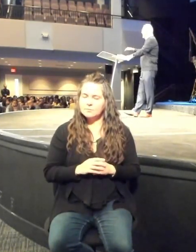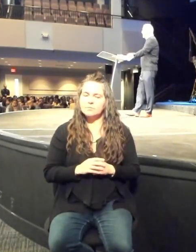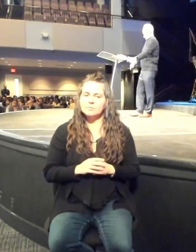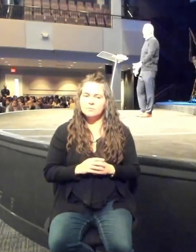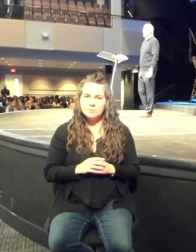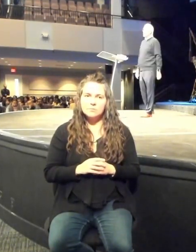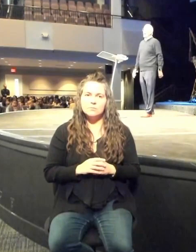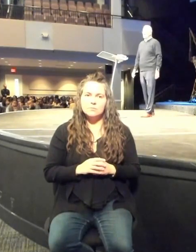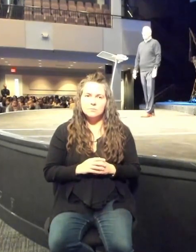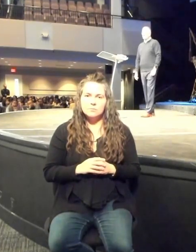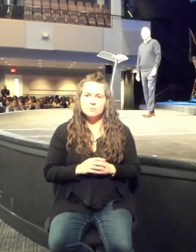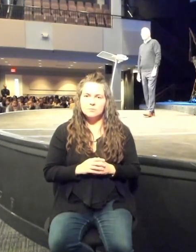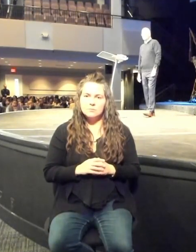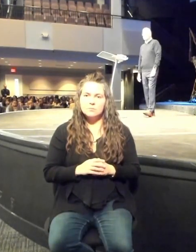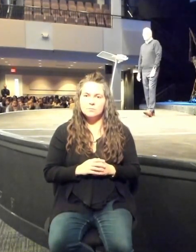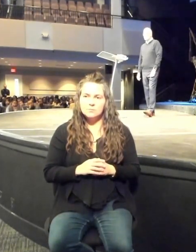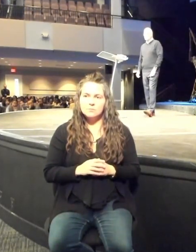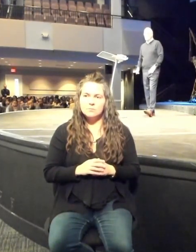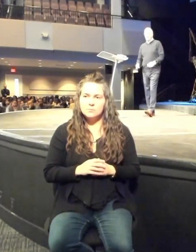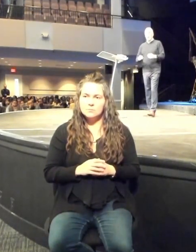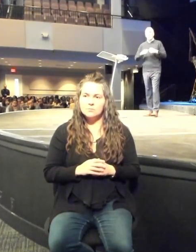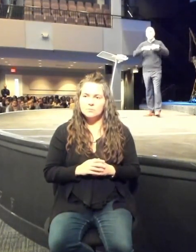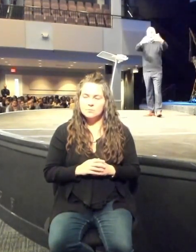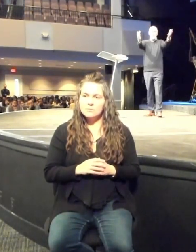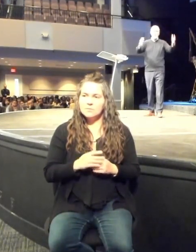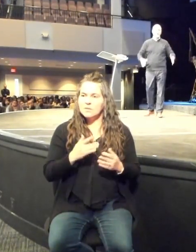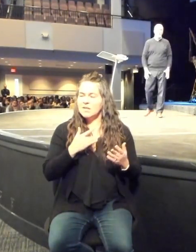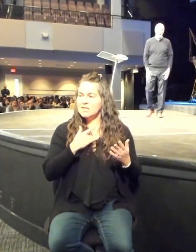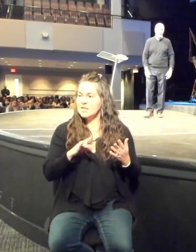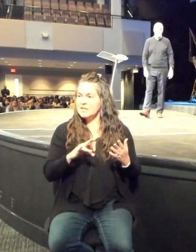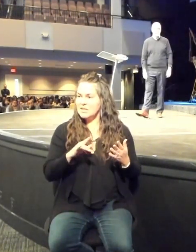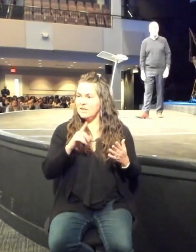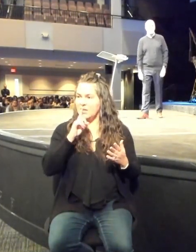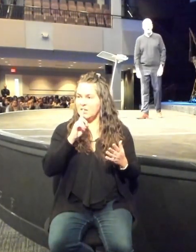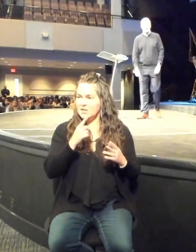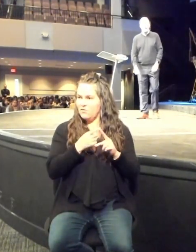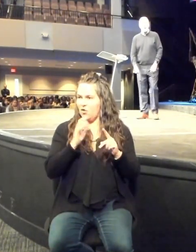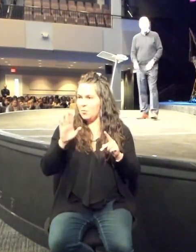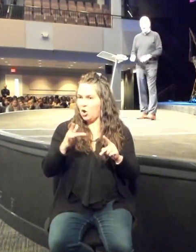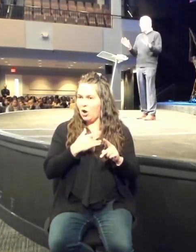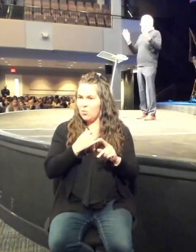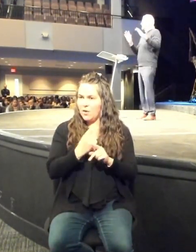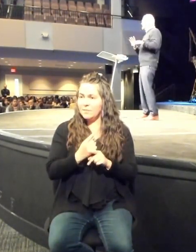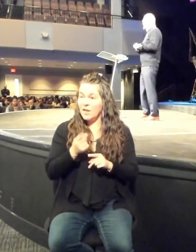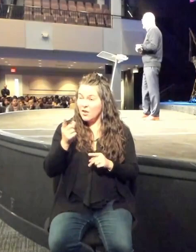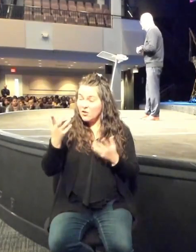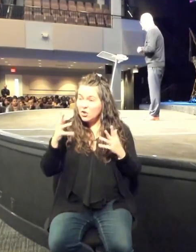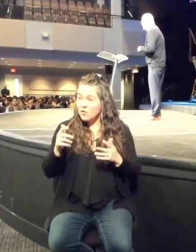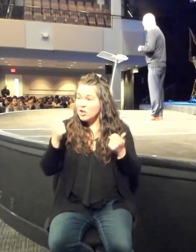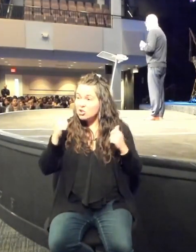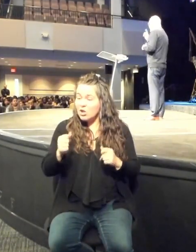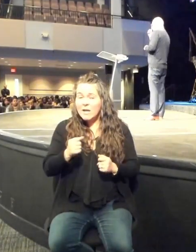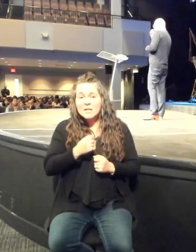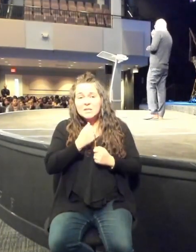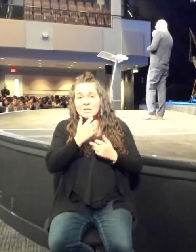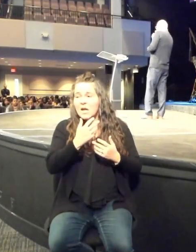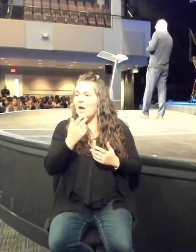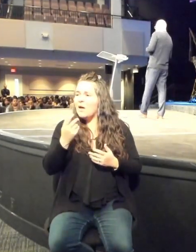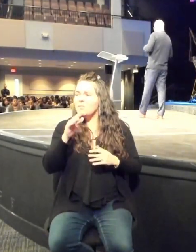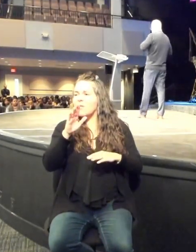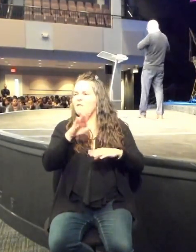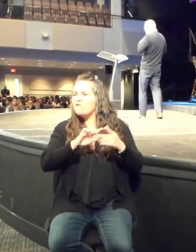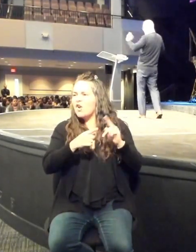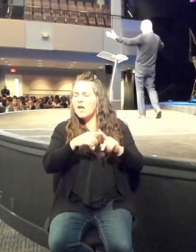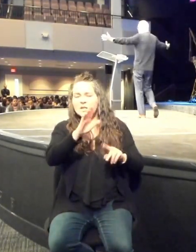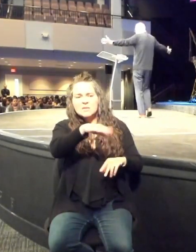is a heart quality, is it not? Have you ever tried to share your problem with someone who is not very sensitive?